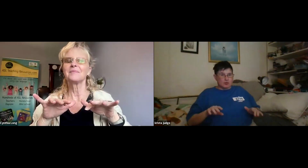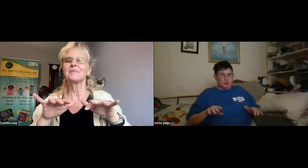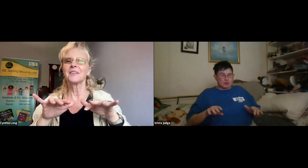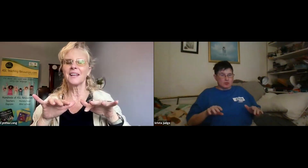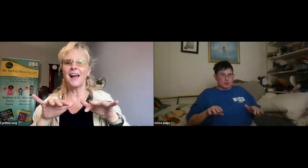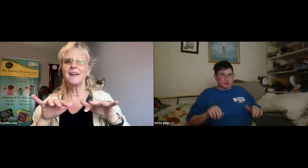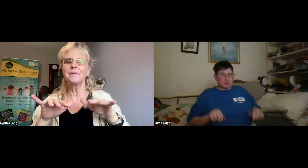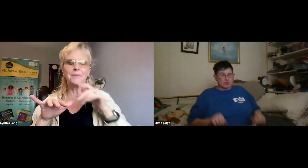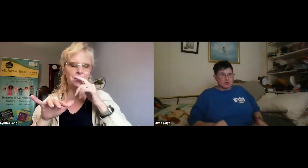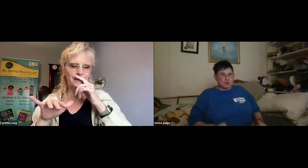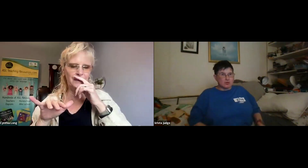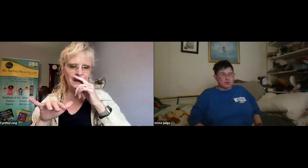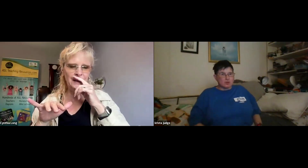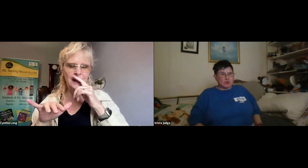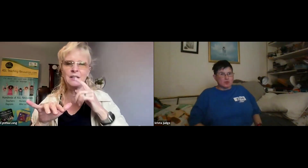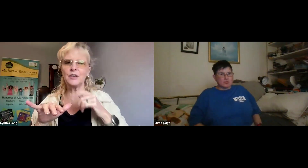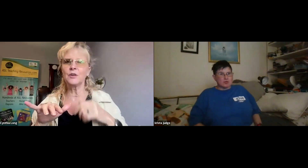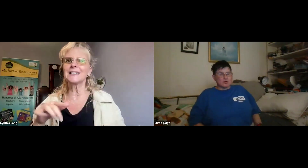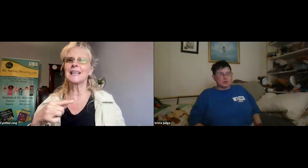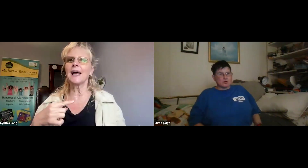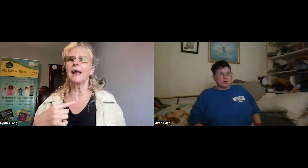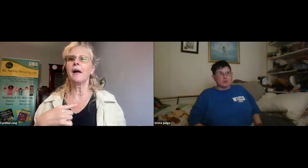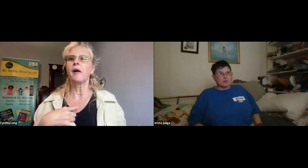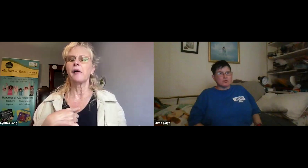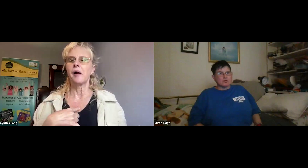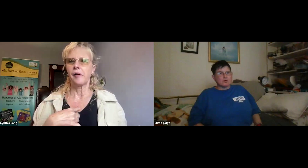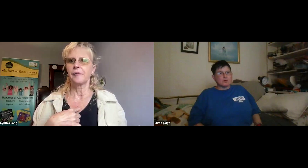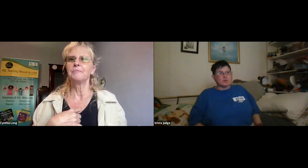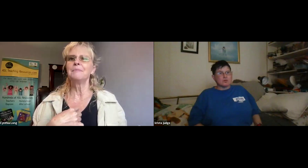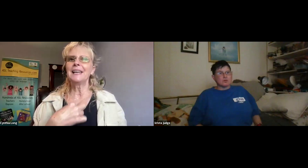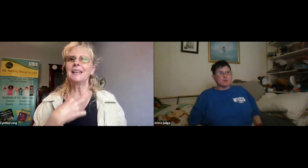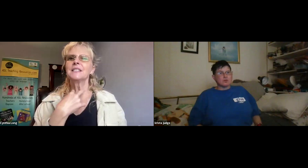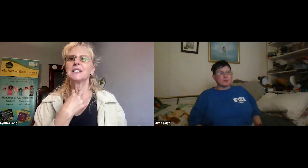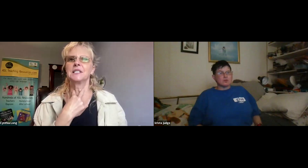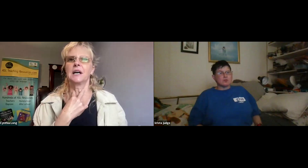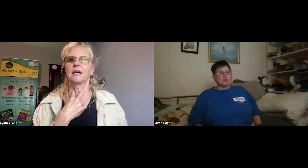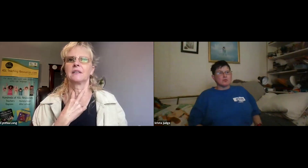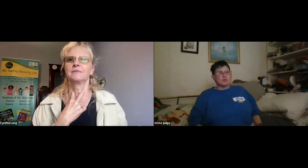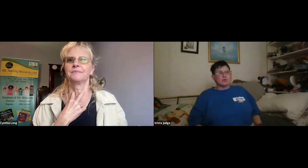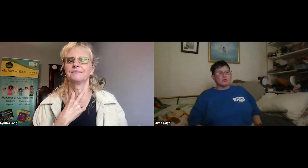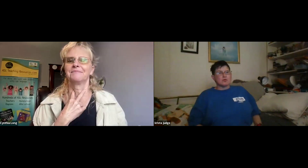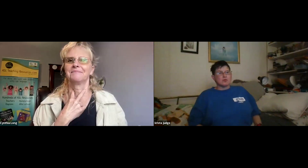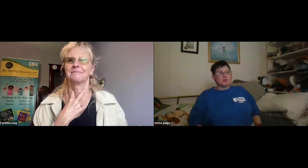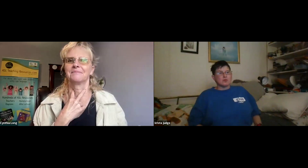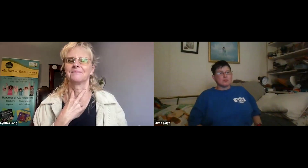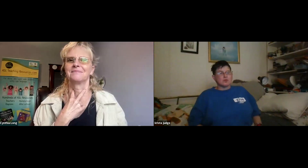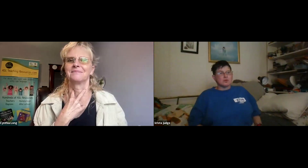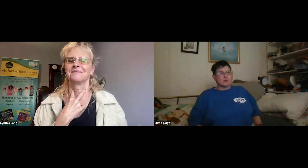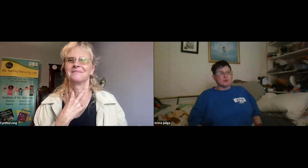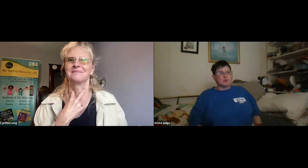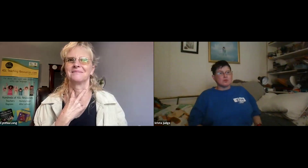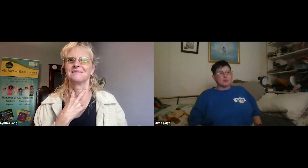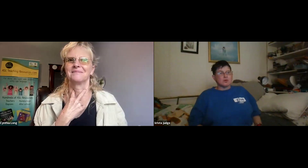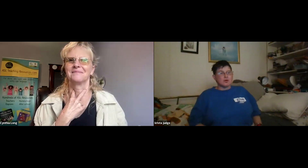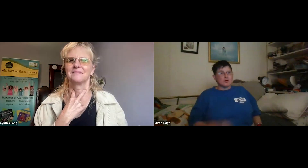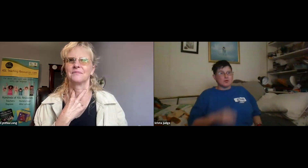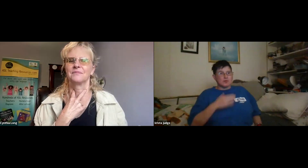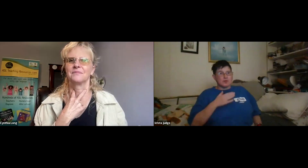Snow. Okay. And then you could say, me stuck.